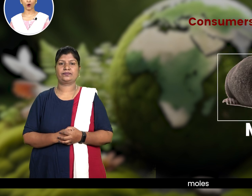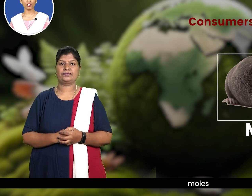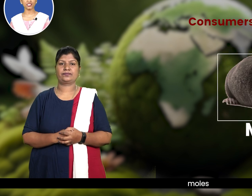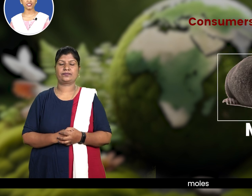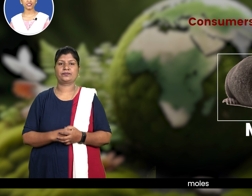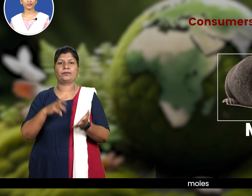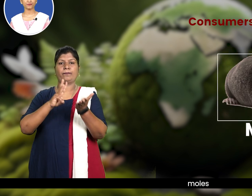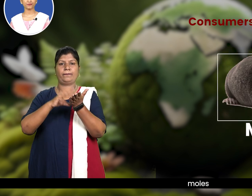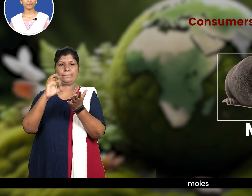moles,